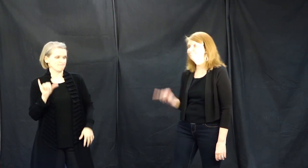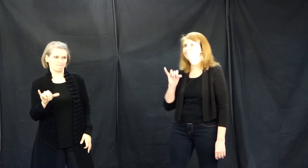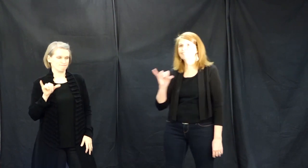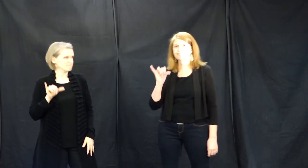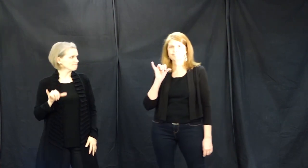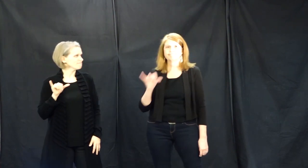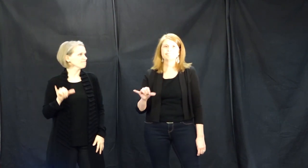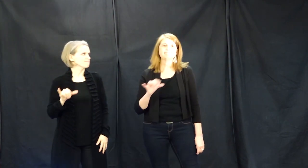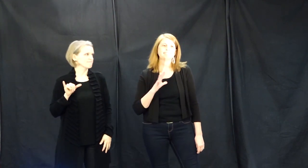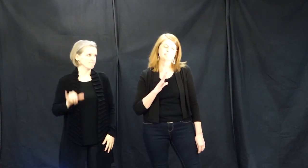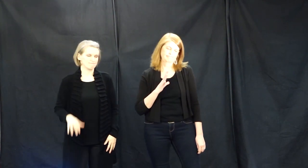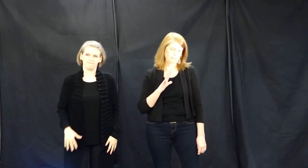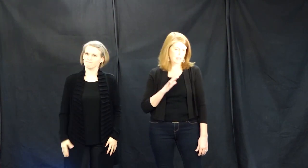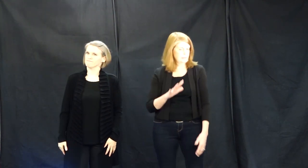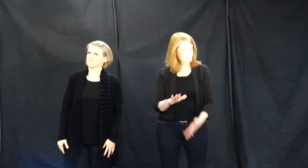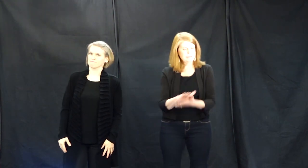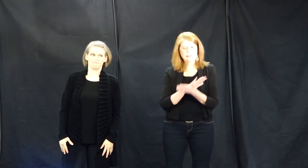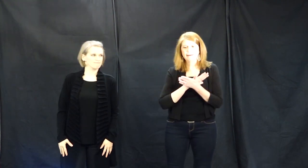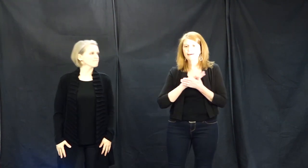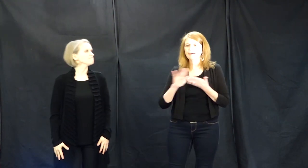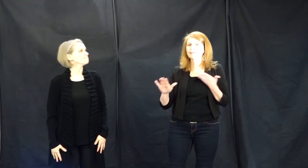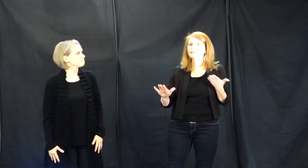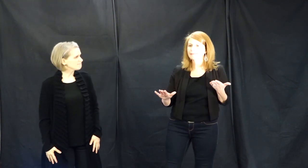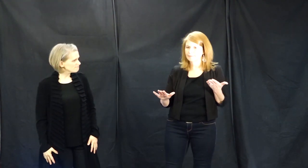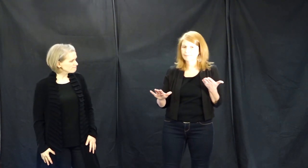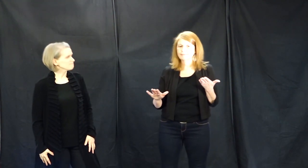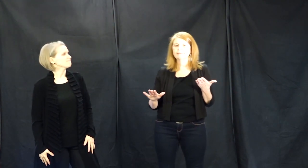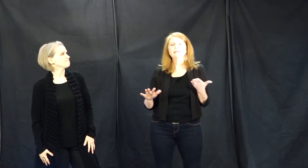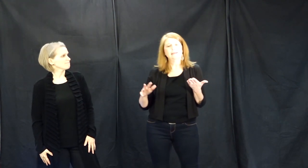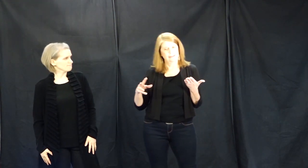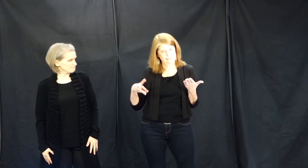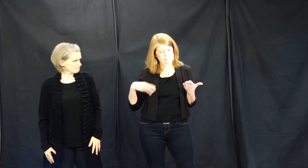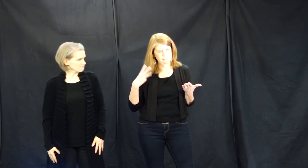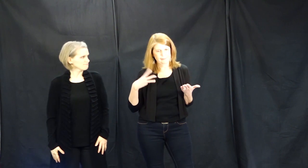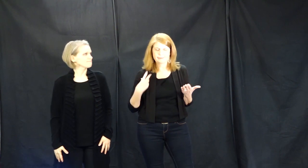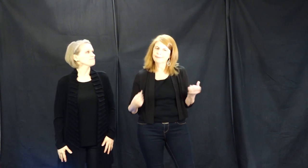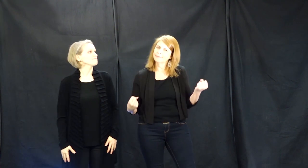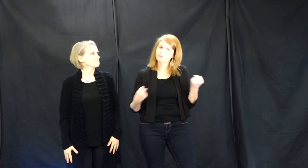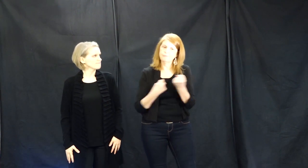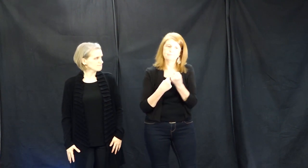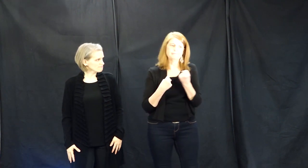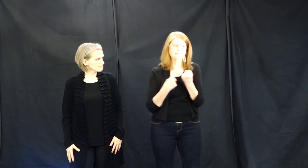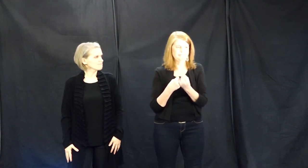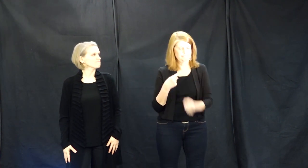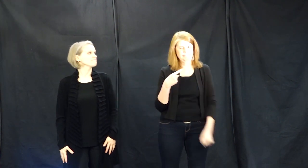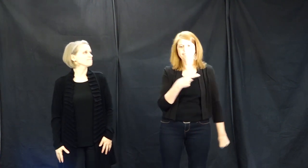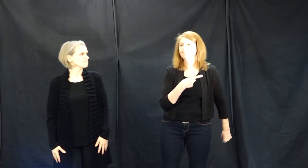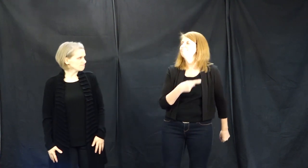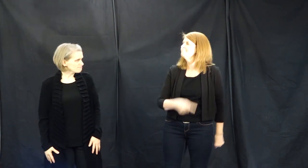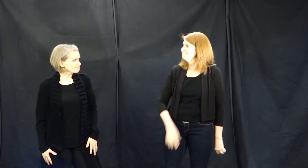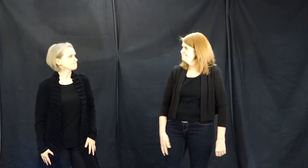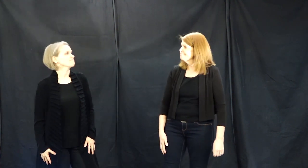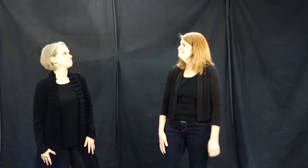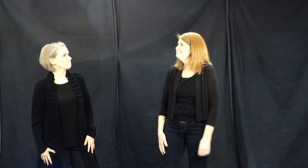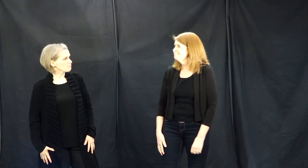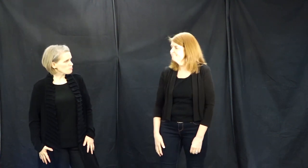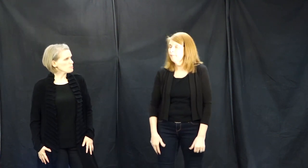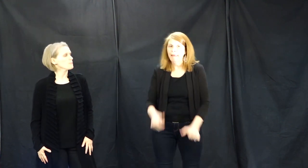be nice, it must be nice to have Washington on your side. Every action has